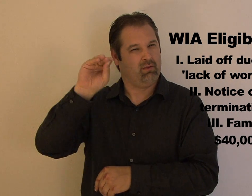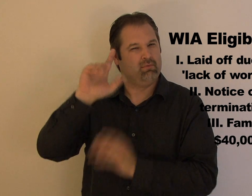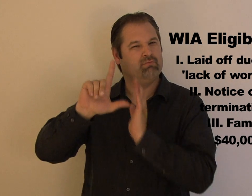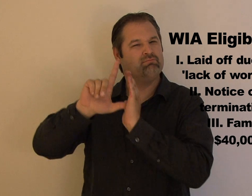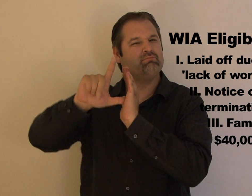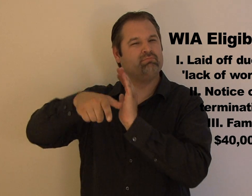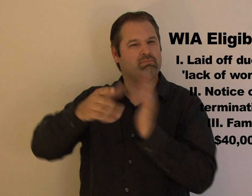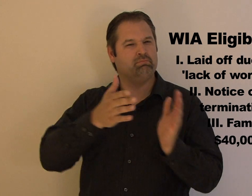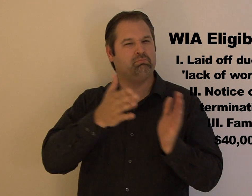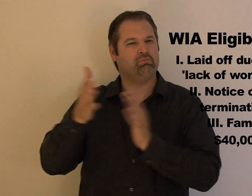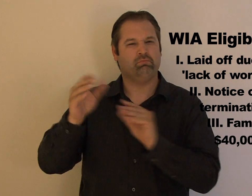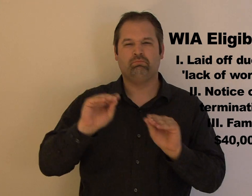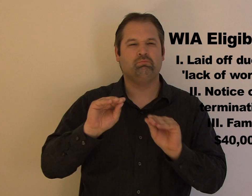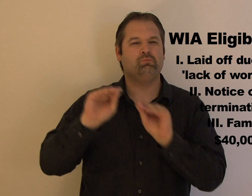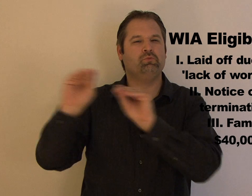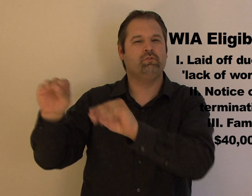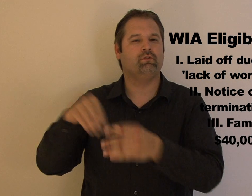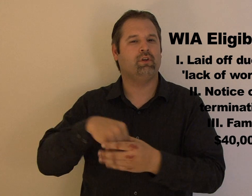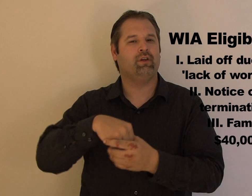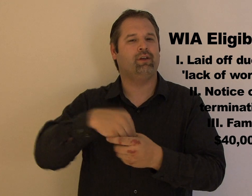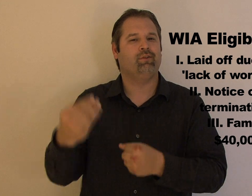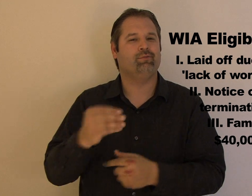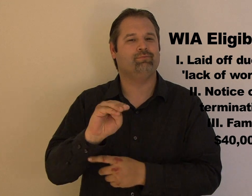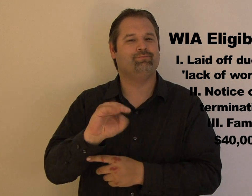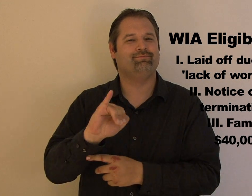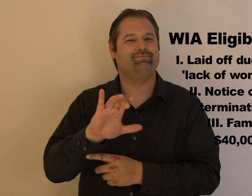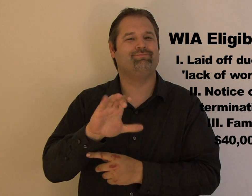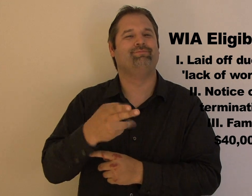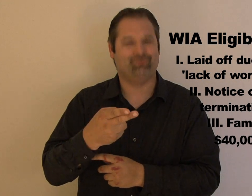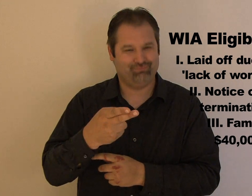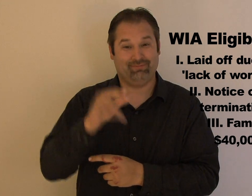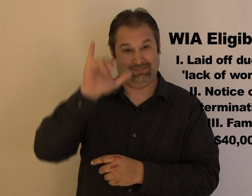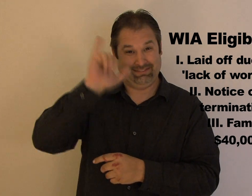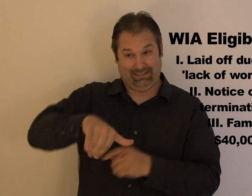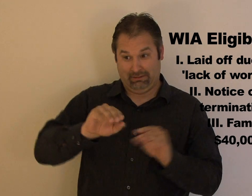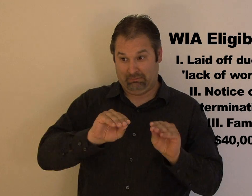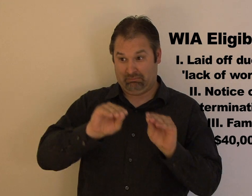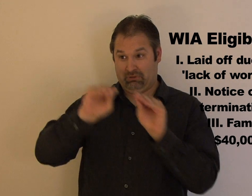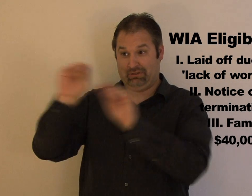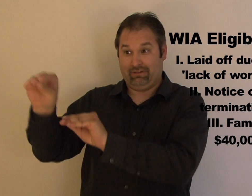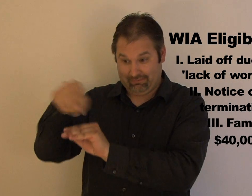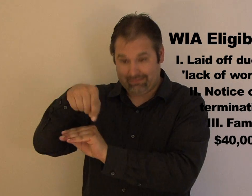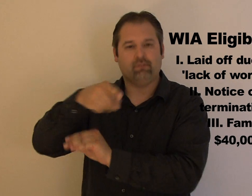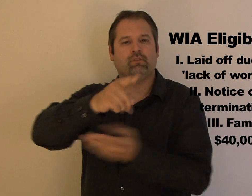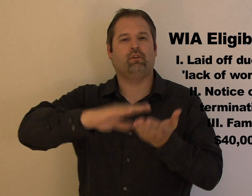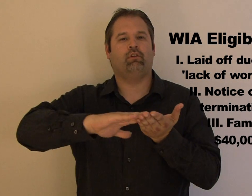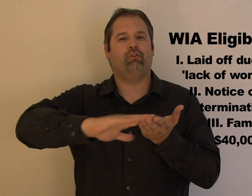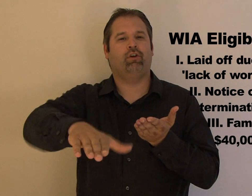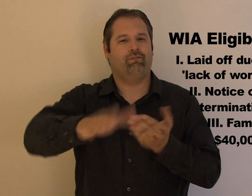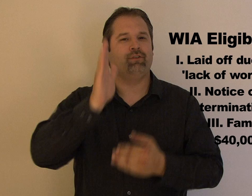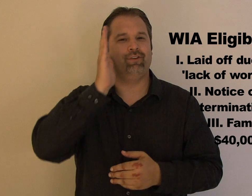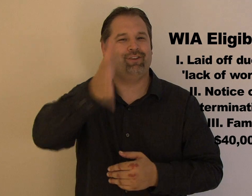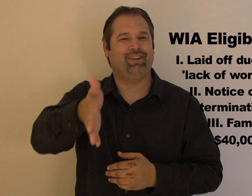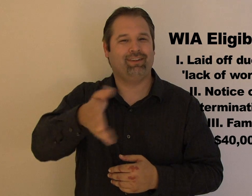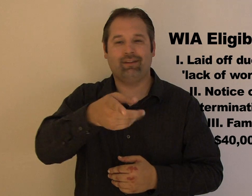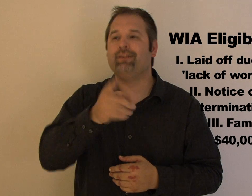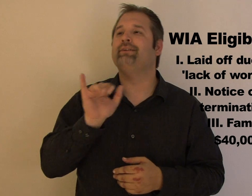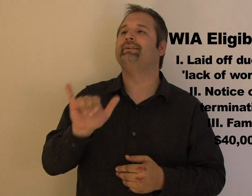Say you work for a company and you receive news that they are moving the company out of Michigan. As a result, you'll be laid off when this